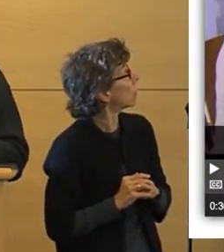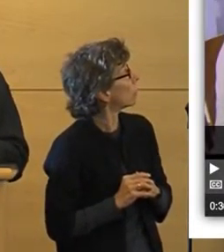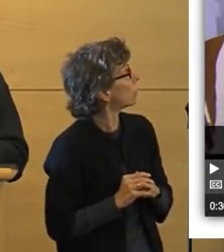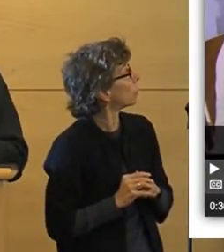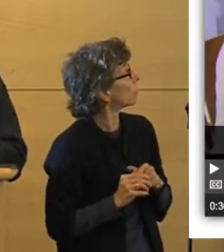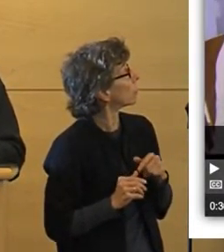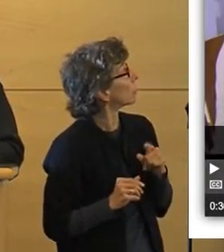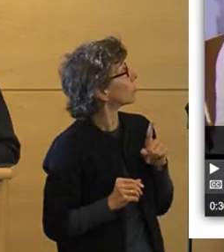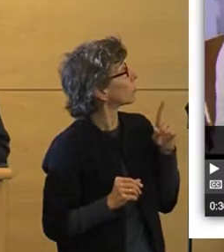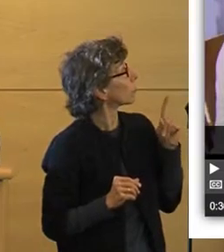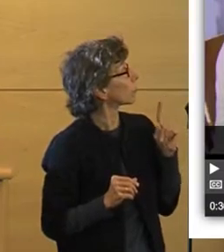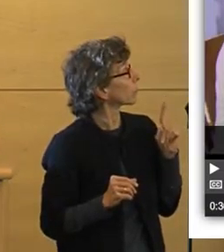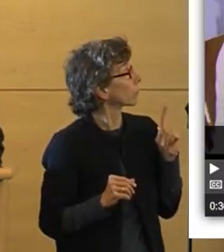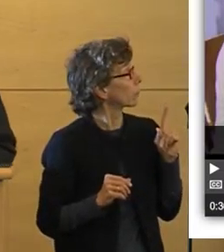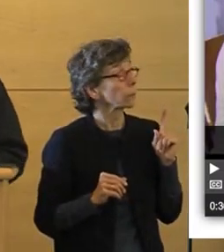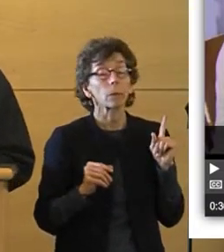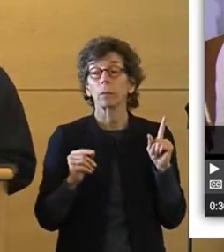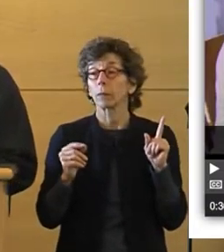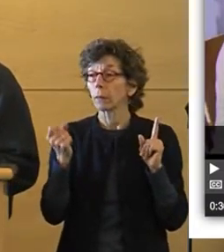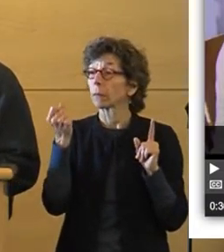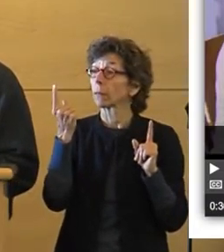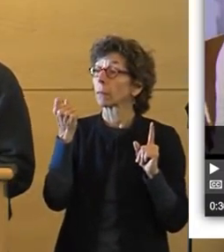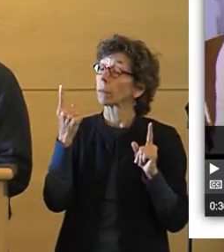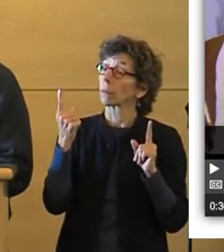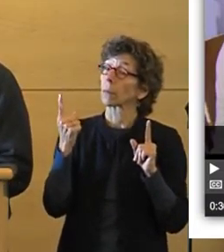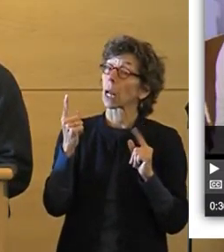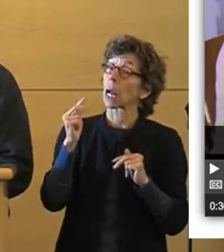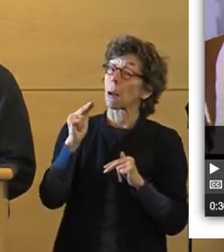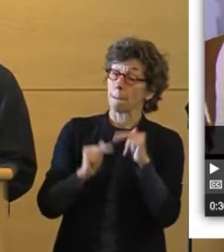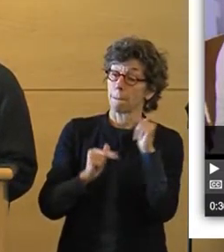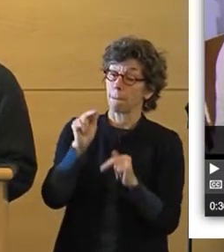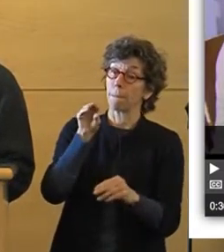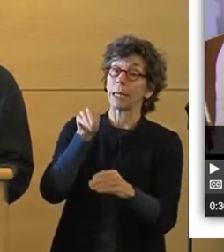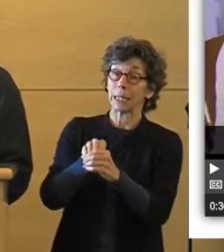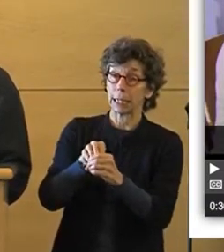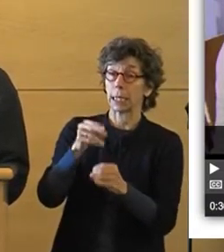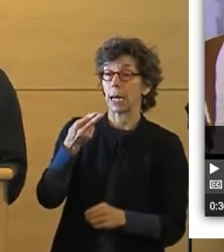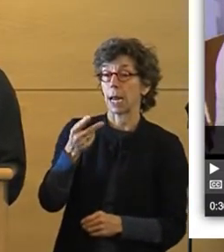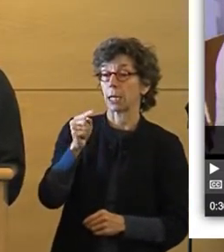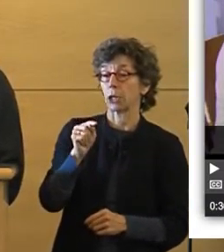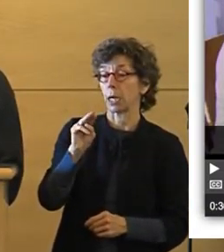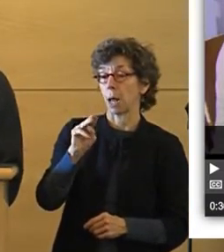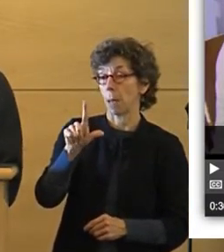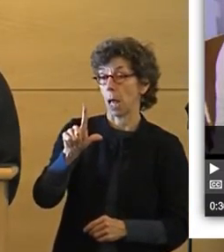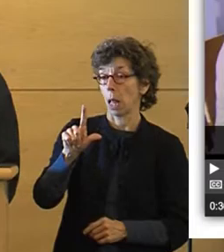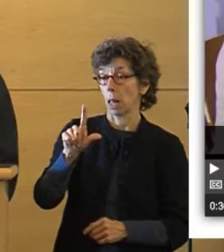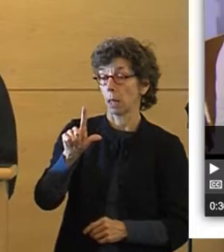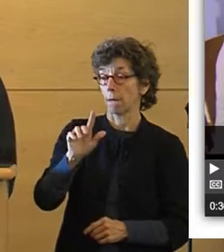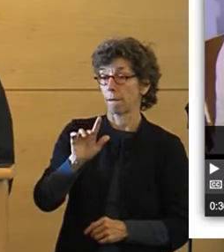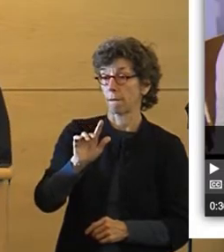it, with role equals alert, they hear it at the designated time.